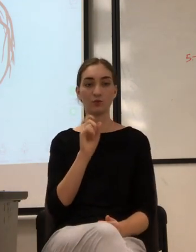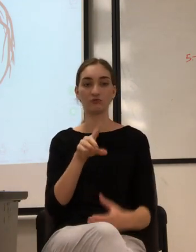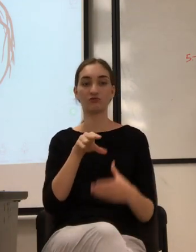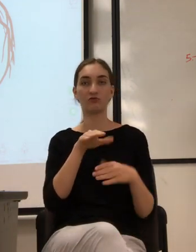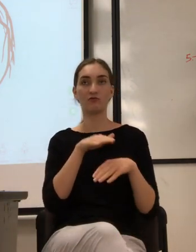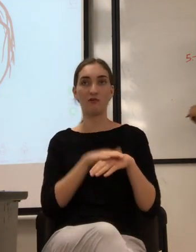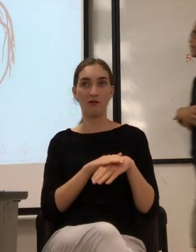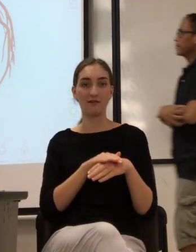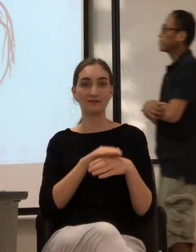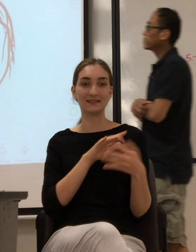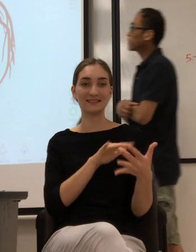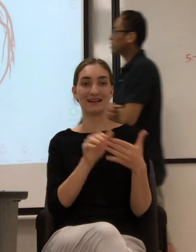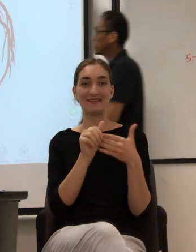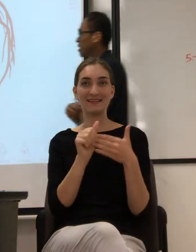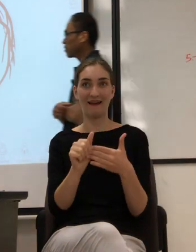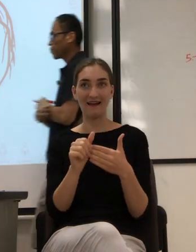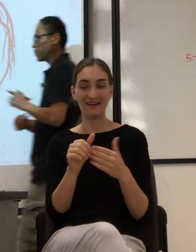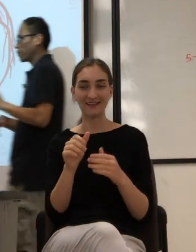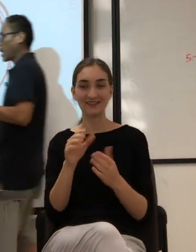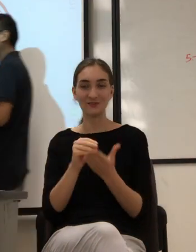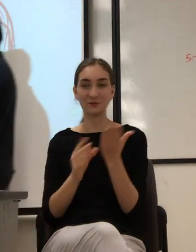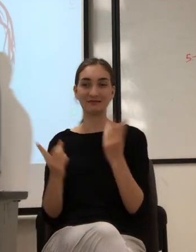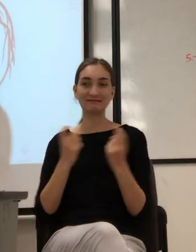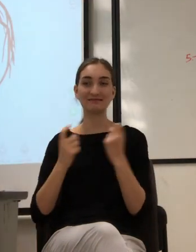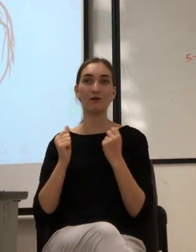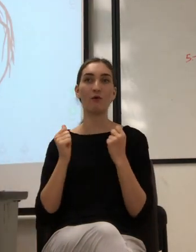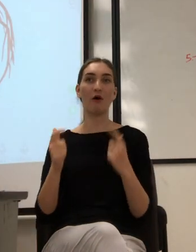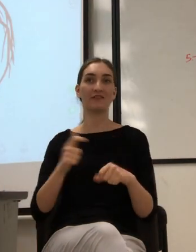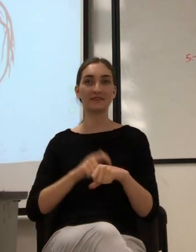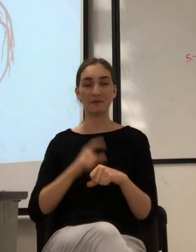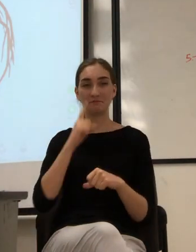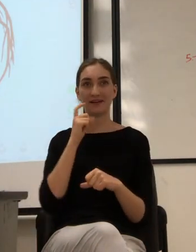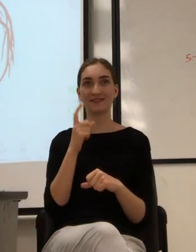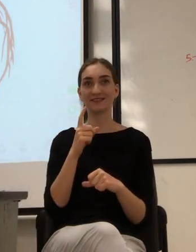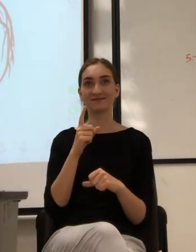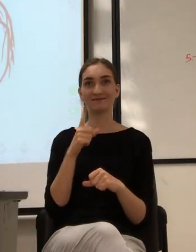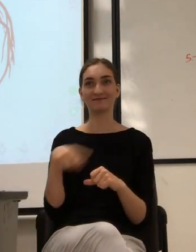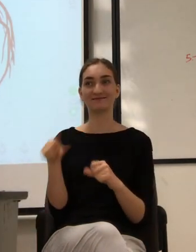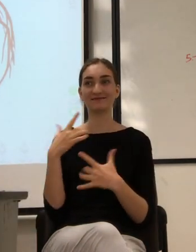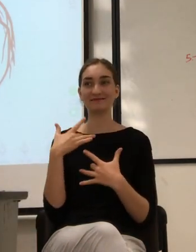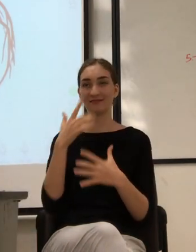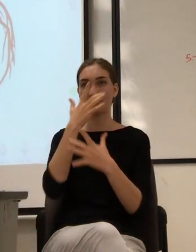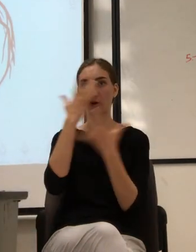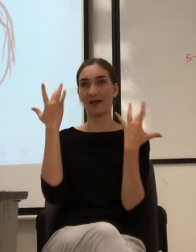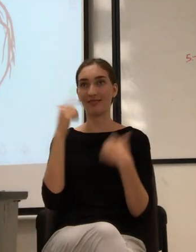I get asked all the time, because you forgot that.